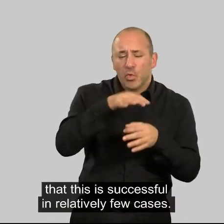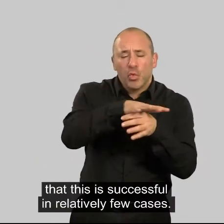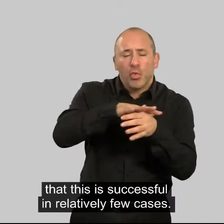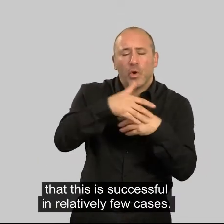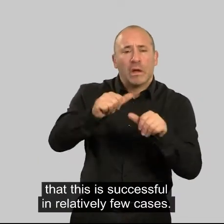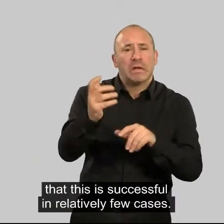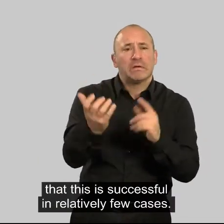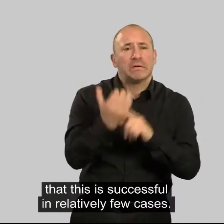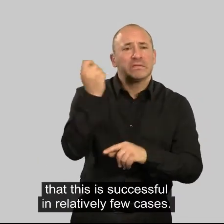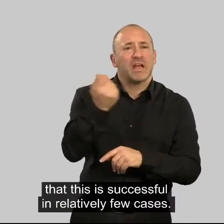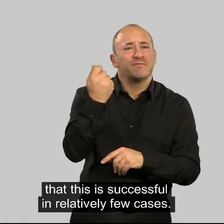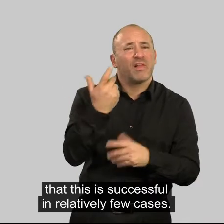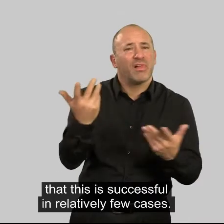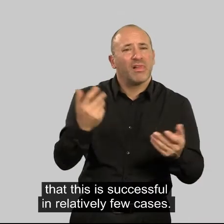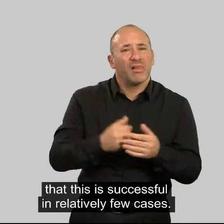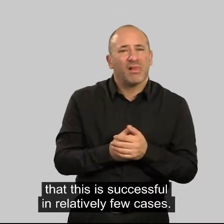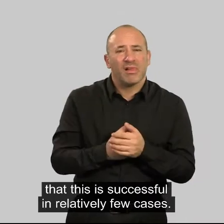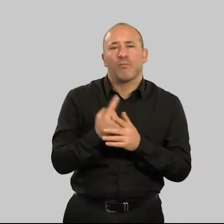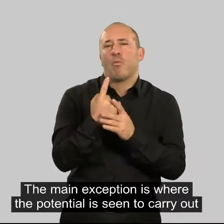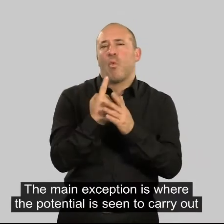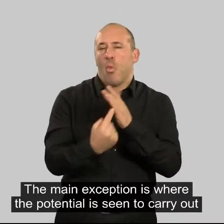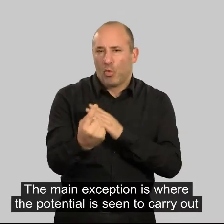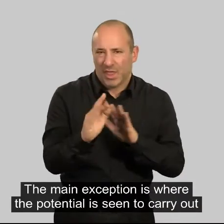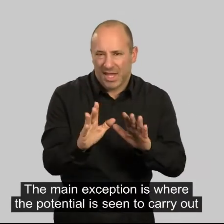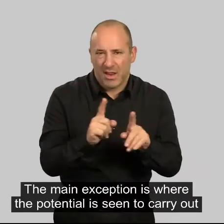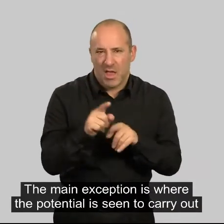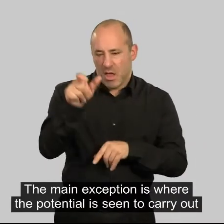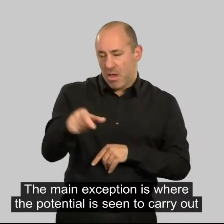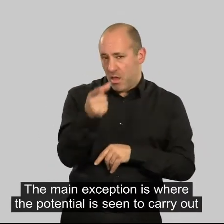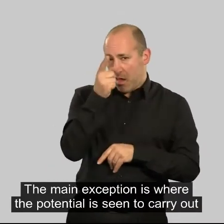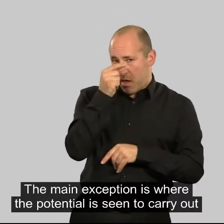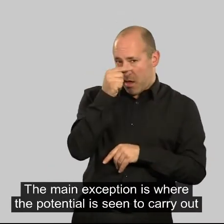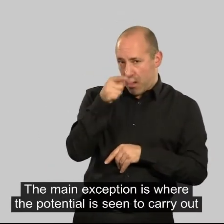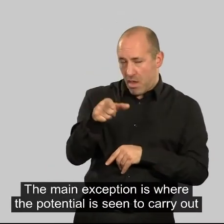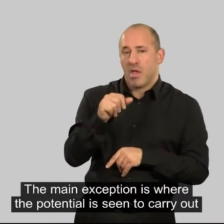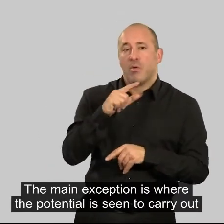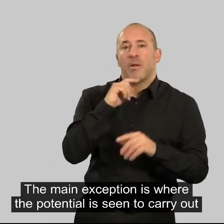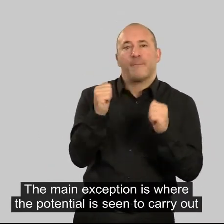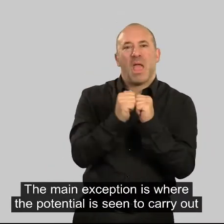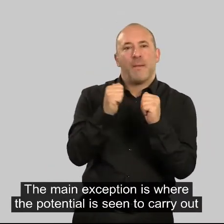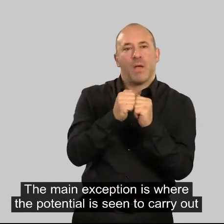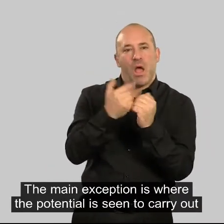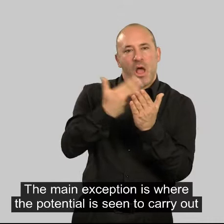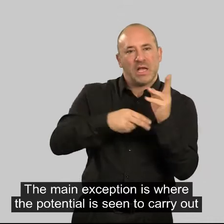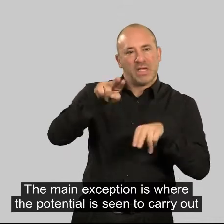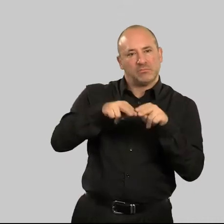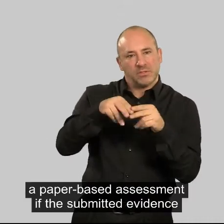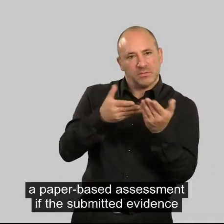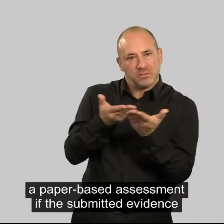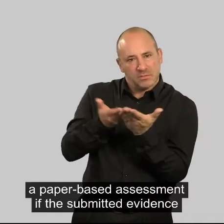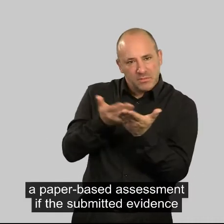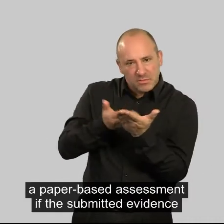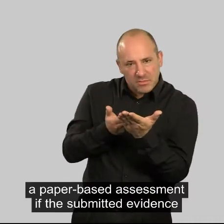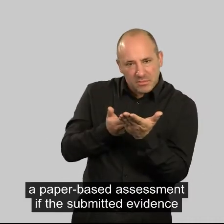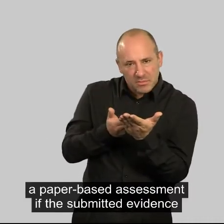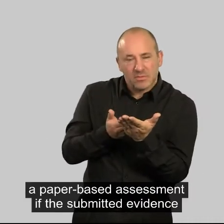cases. The main exception is where the potential is seen to carry out a paper-based assessment